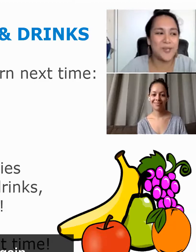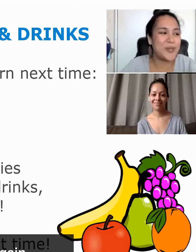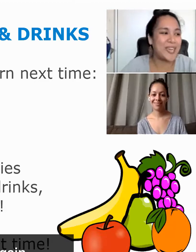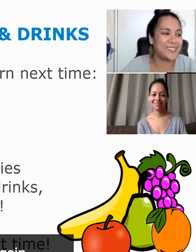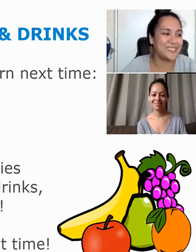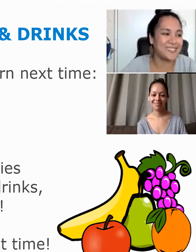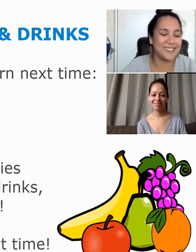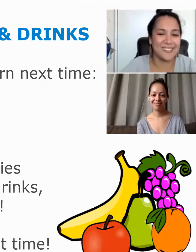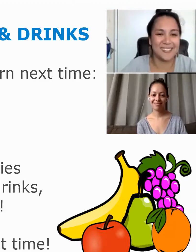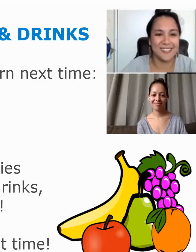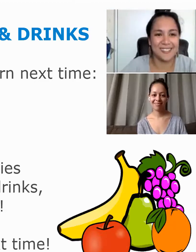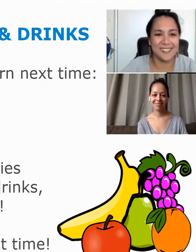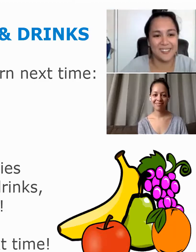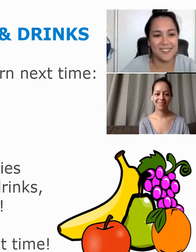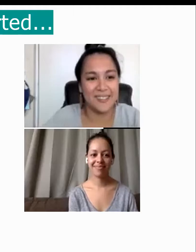to see you again.